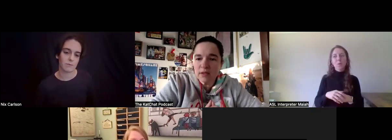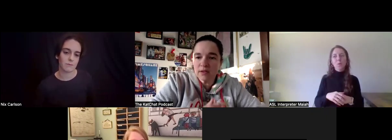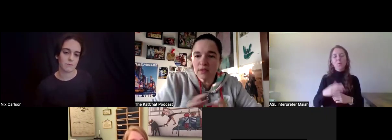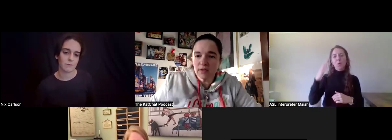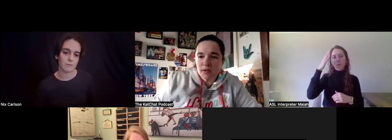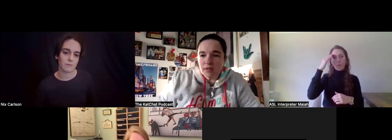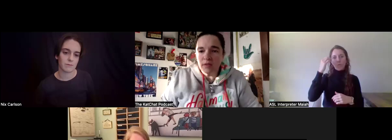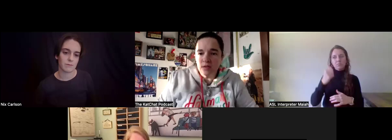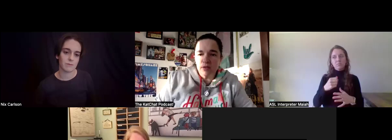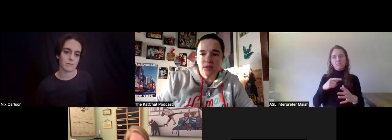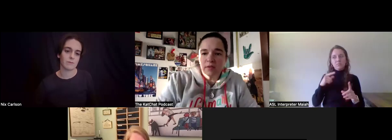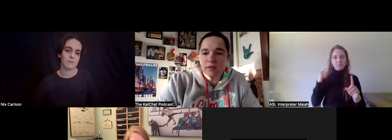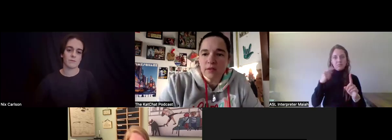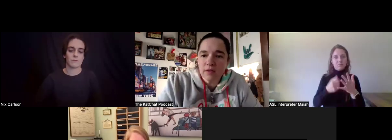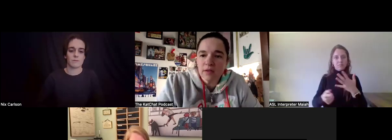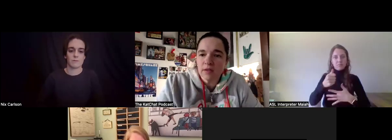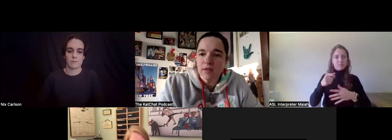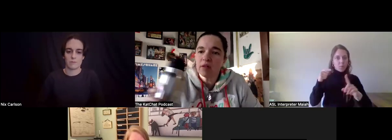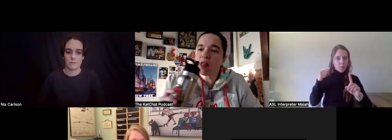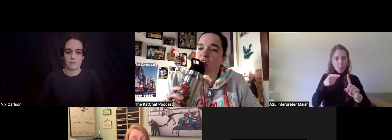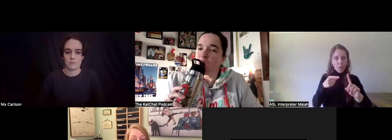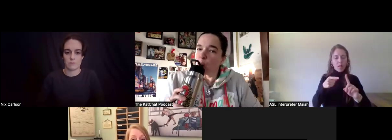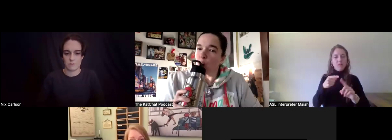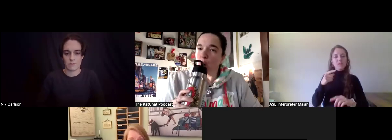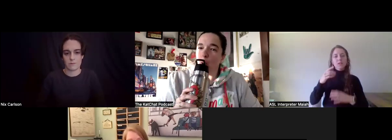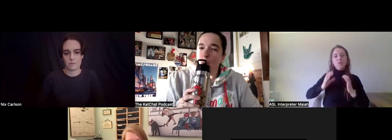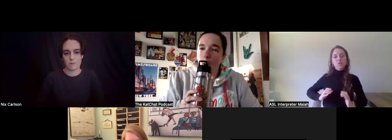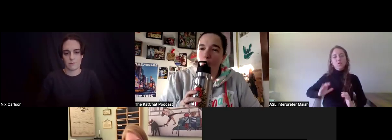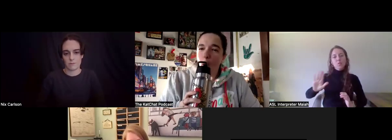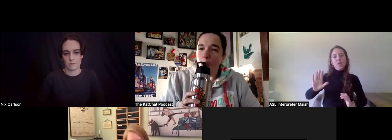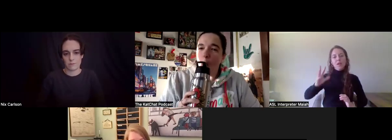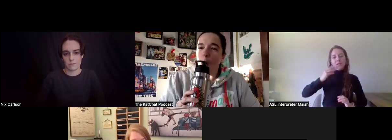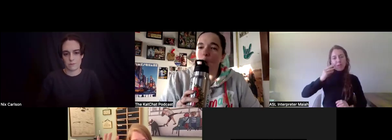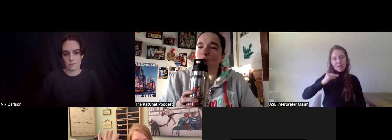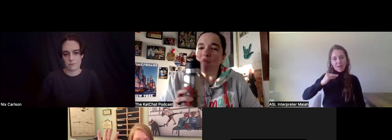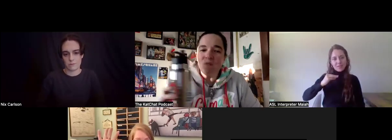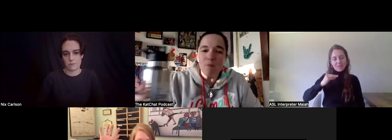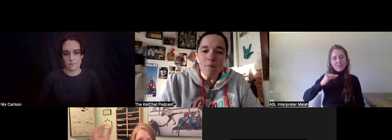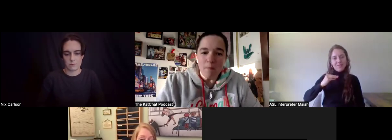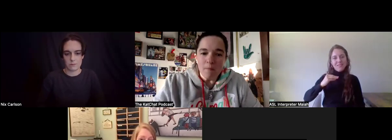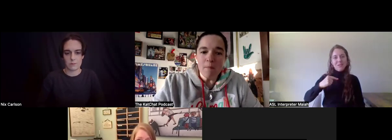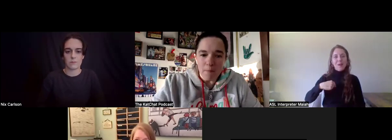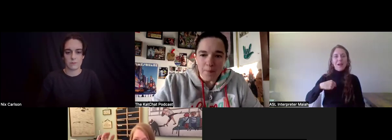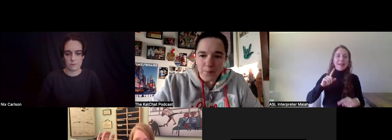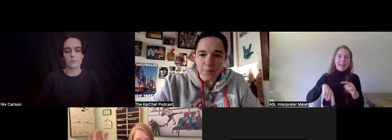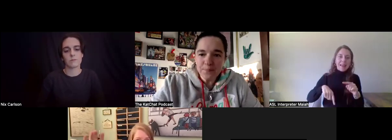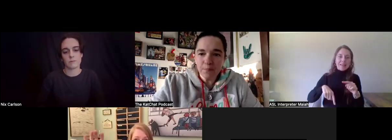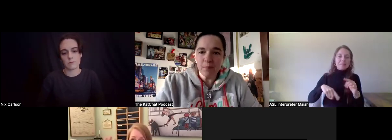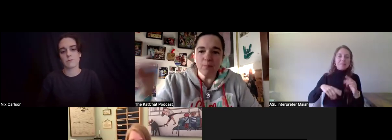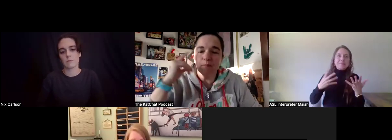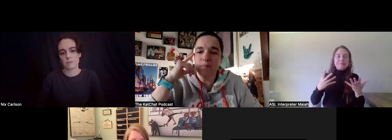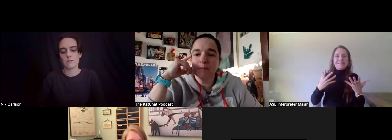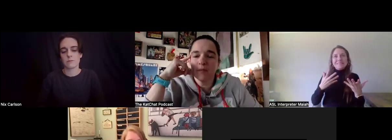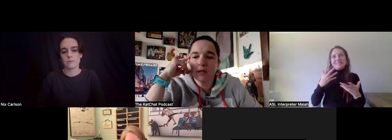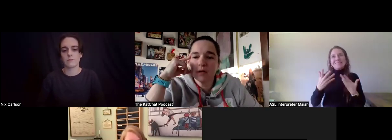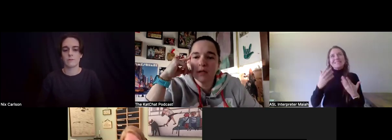the consumer experience, right? When they're there. I mean, I can't speak to the website and all of that stuff. I